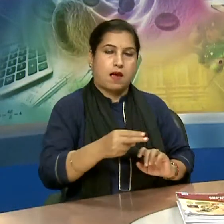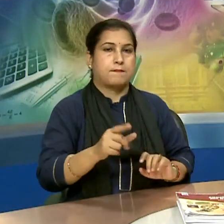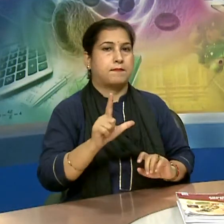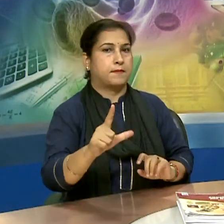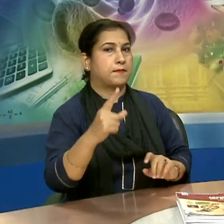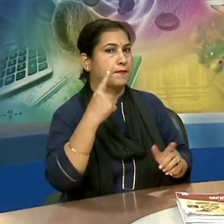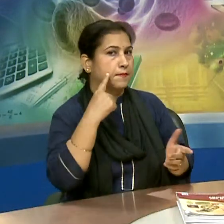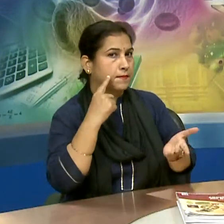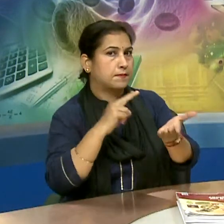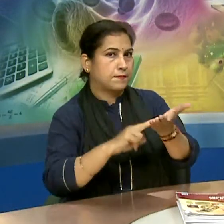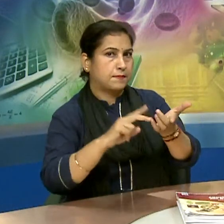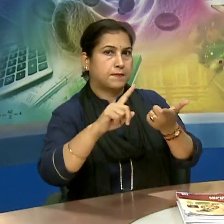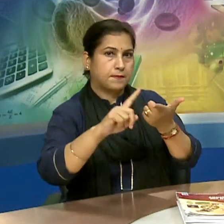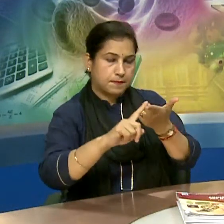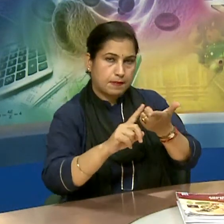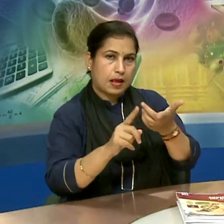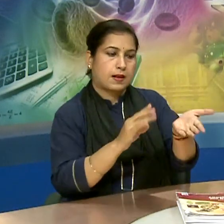something is.